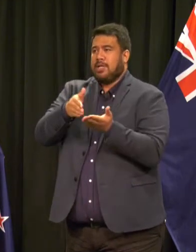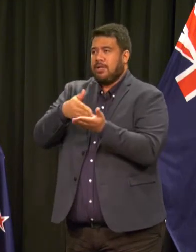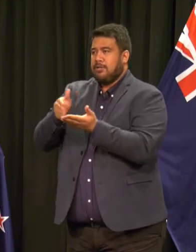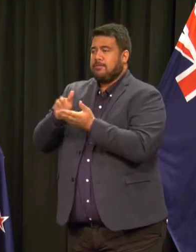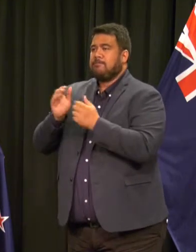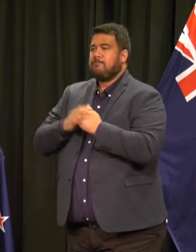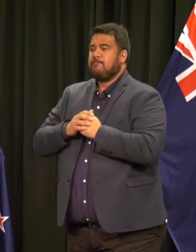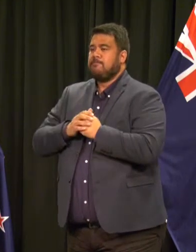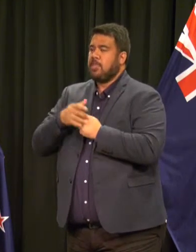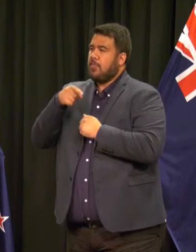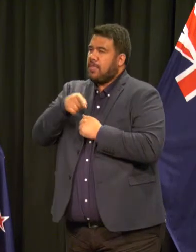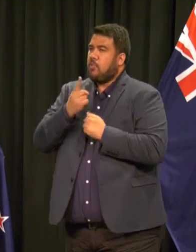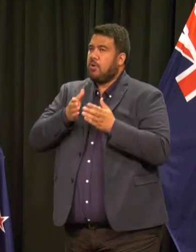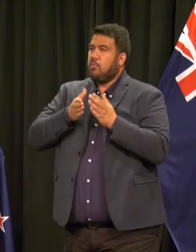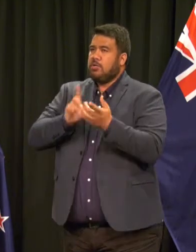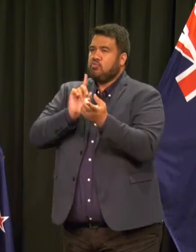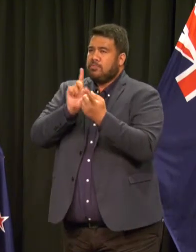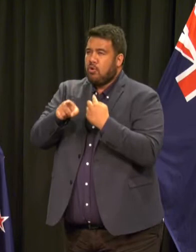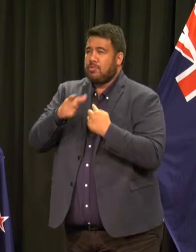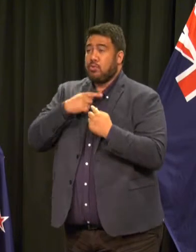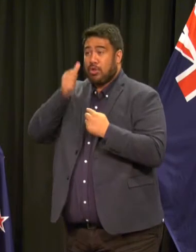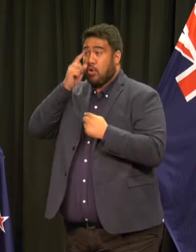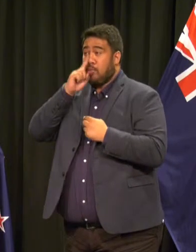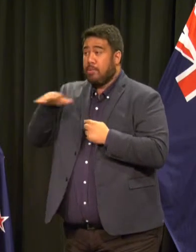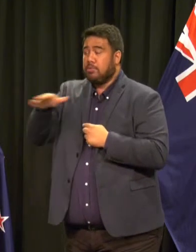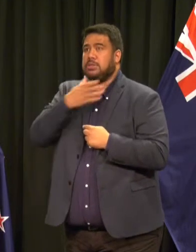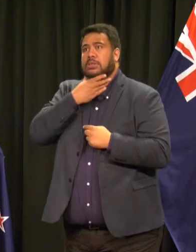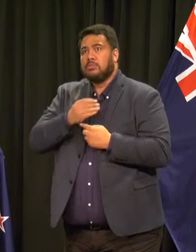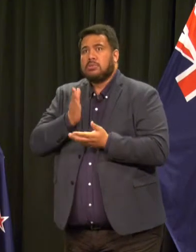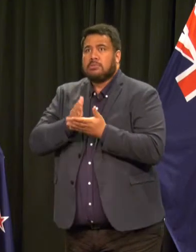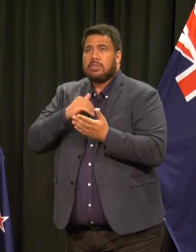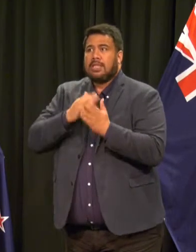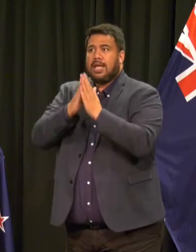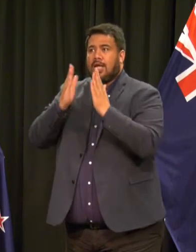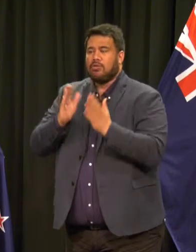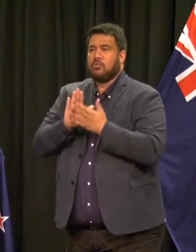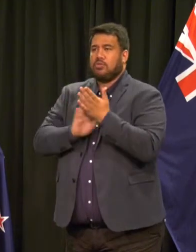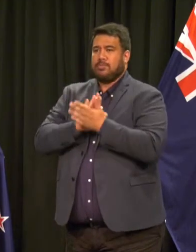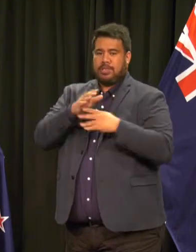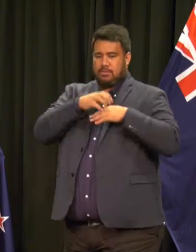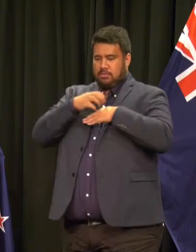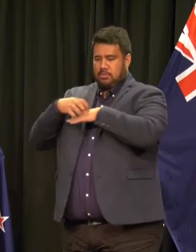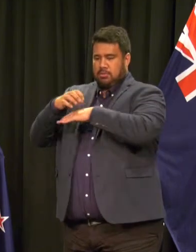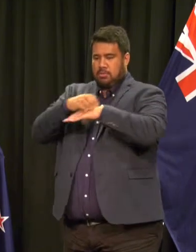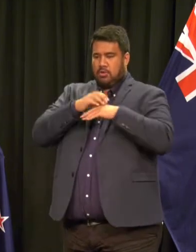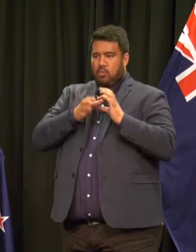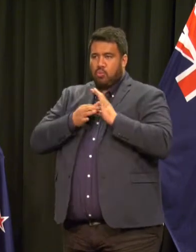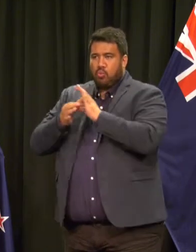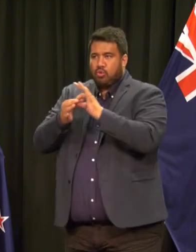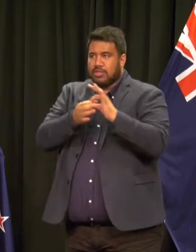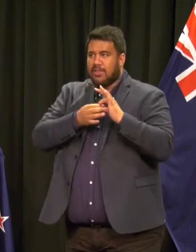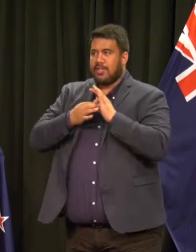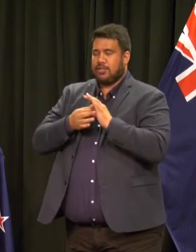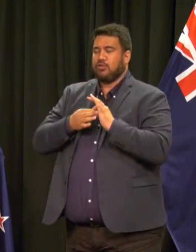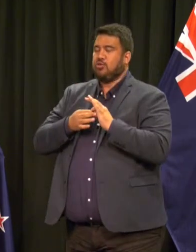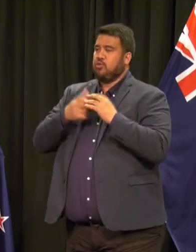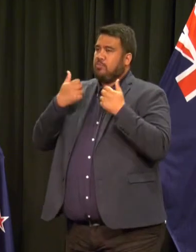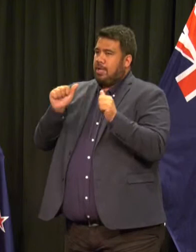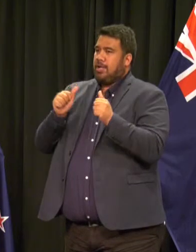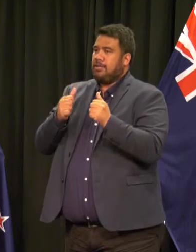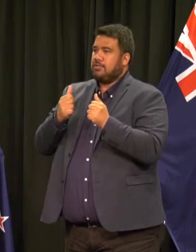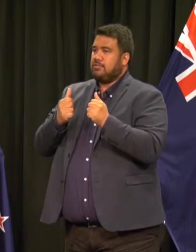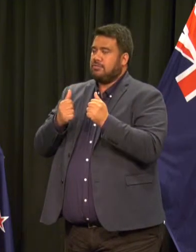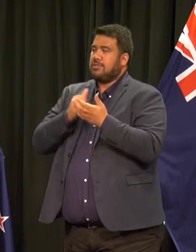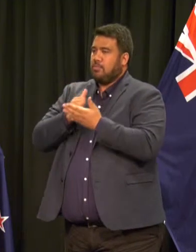considered response to a desperate need and will require multiple parties to play their part. Any questions? Mr. Peters, what's